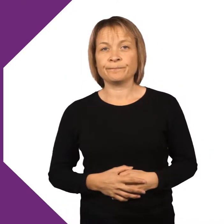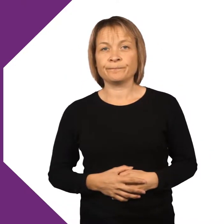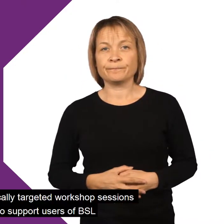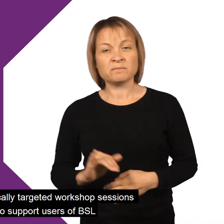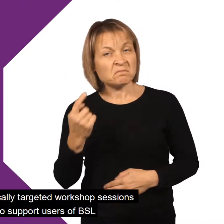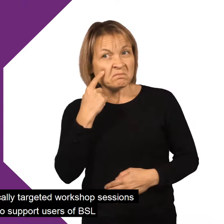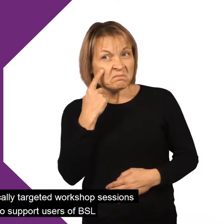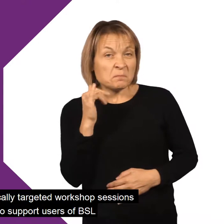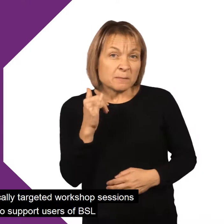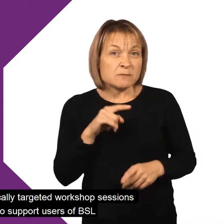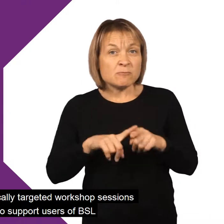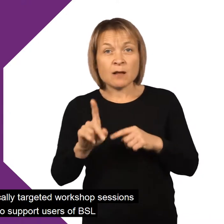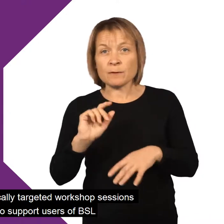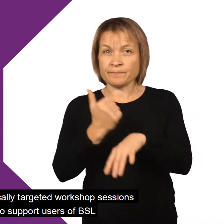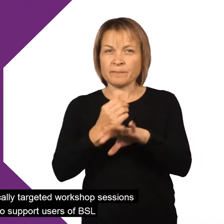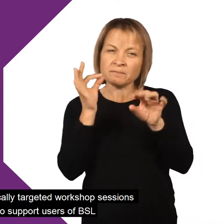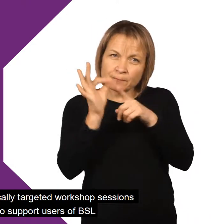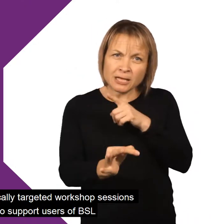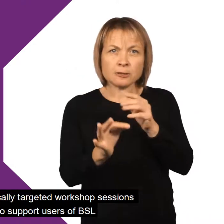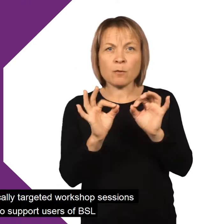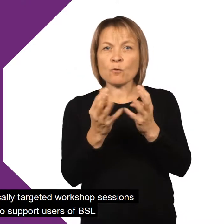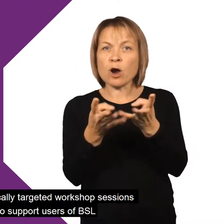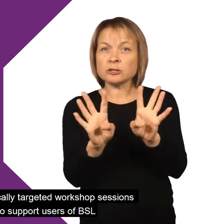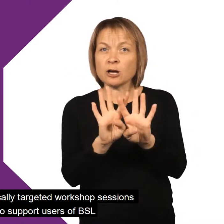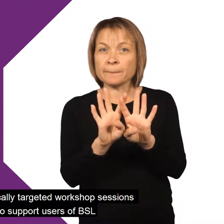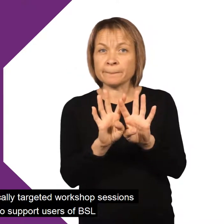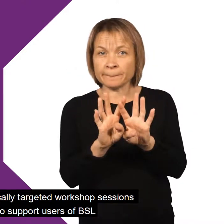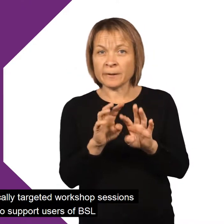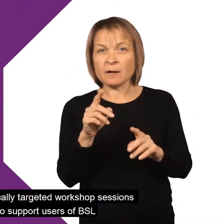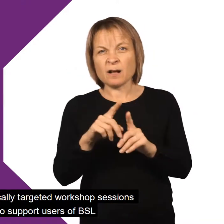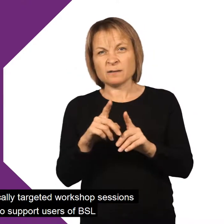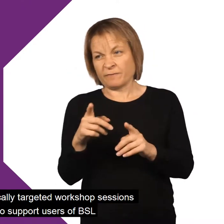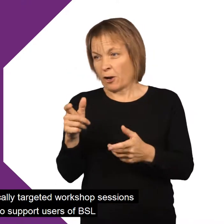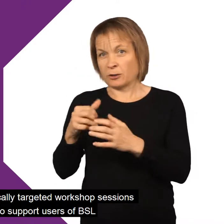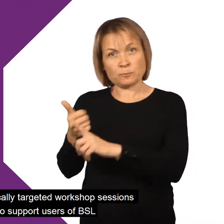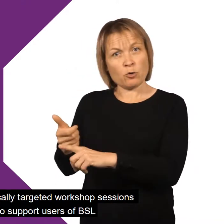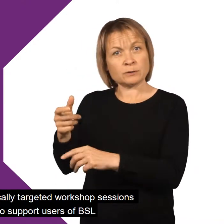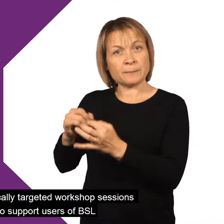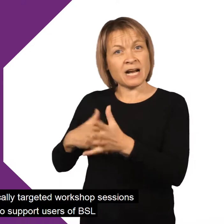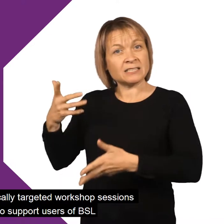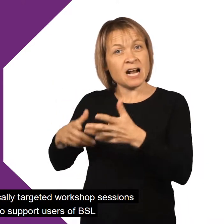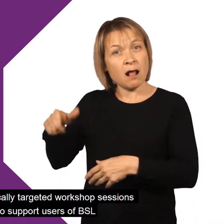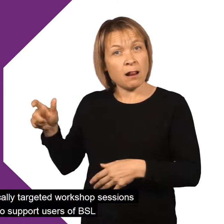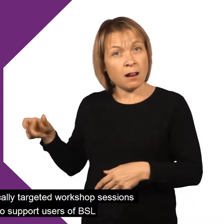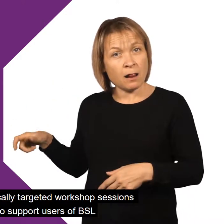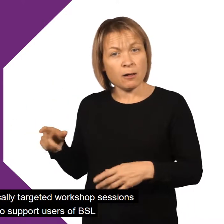Potentially run specifically targeted workshop sessions and drop-in sessions to support users of